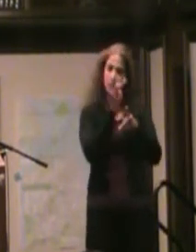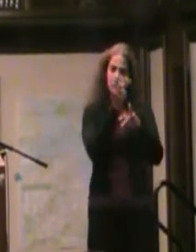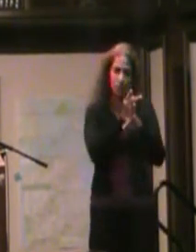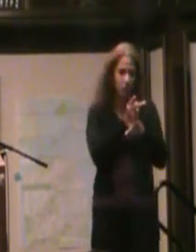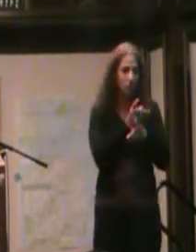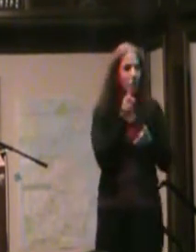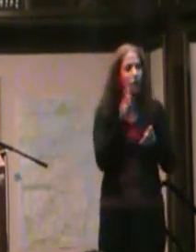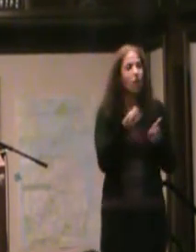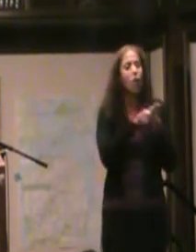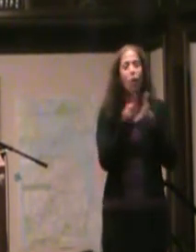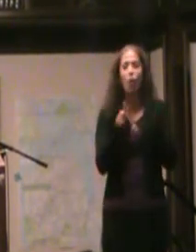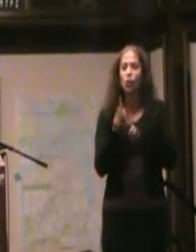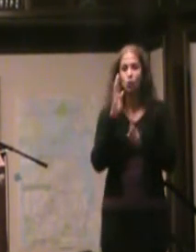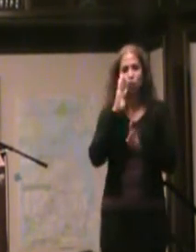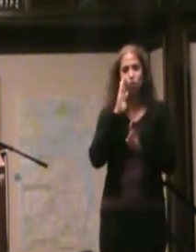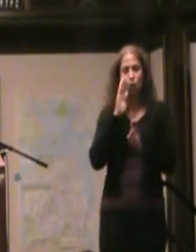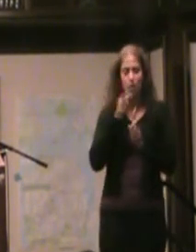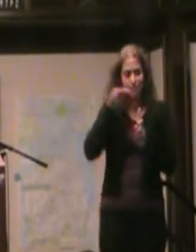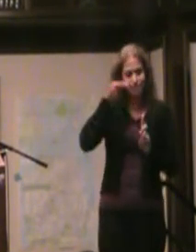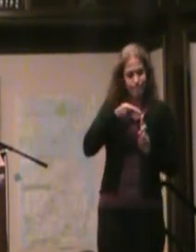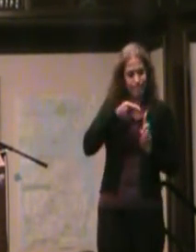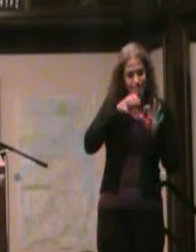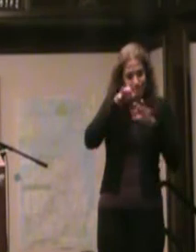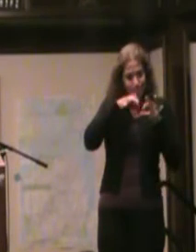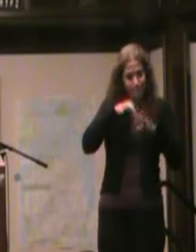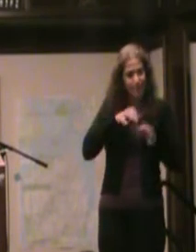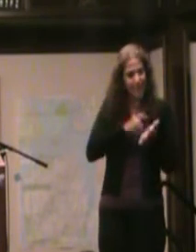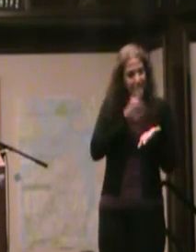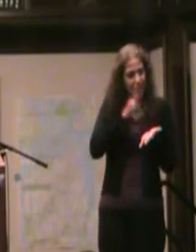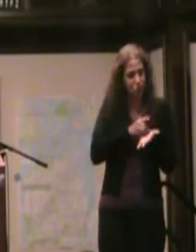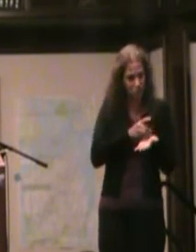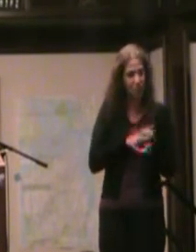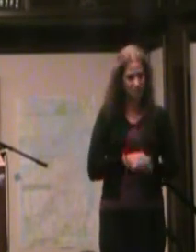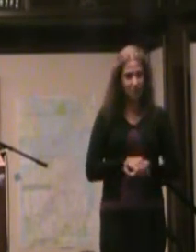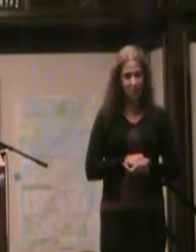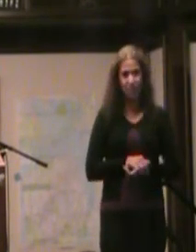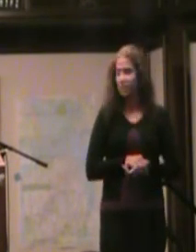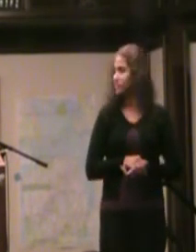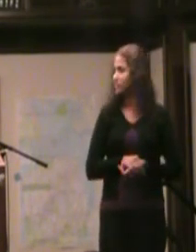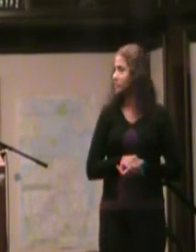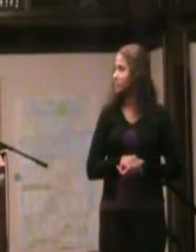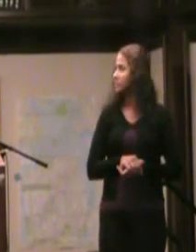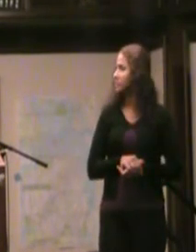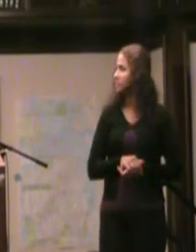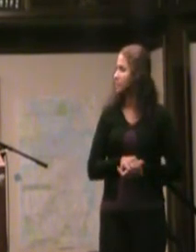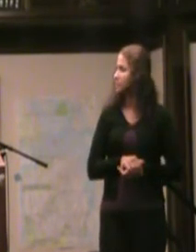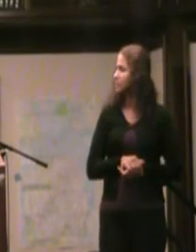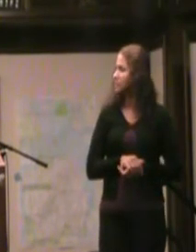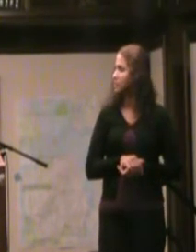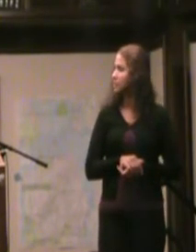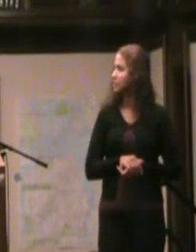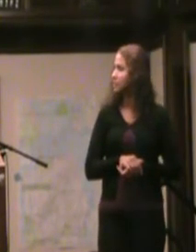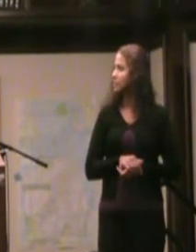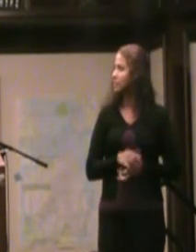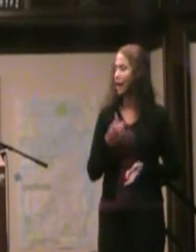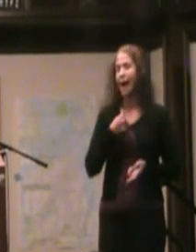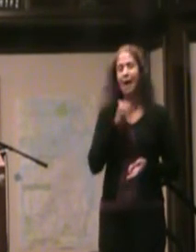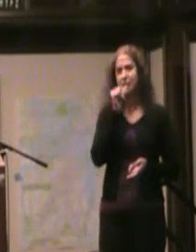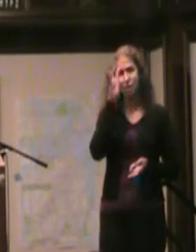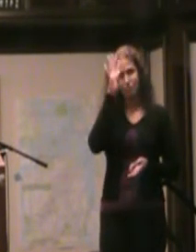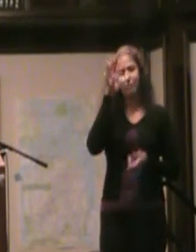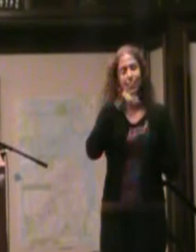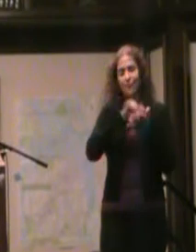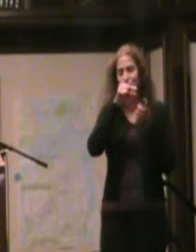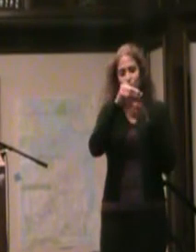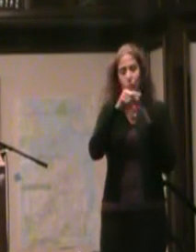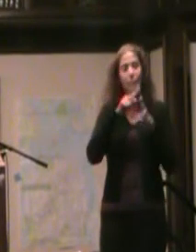the definitions of these terms. There's something I called it, and I didn't make up this term, but I heard